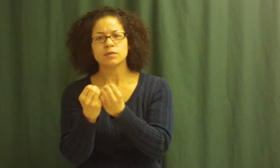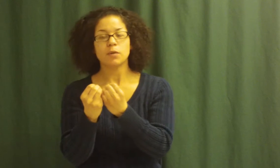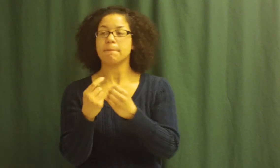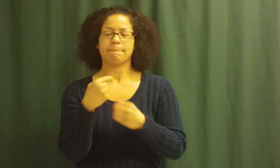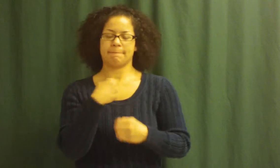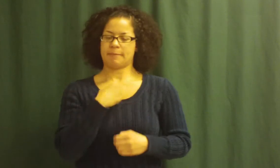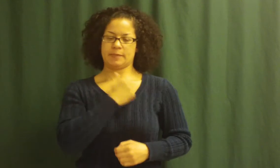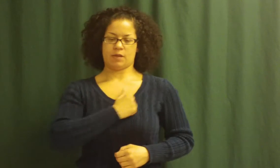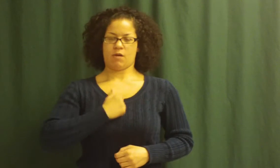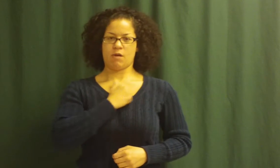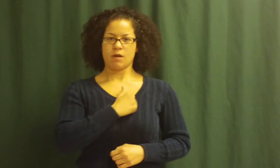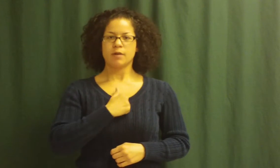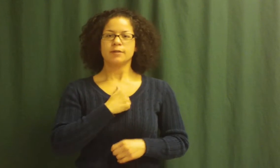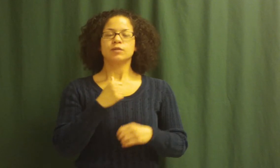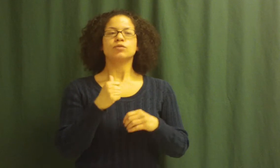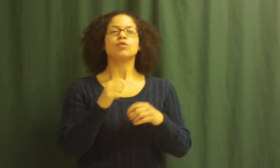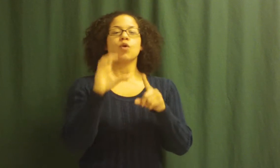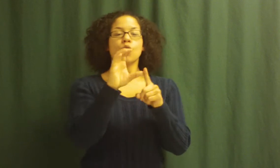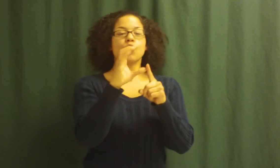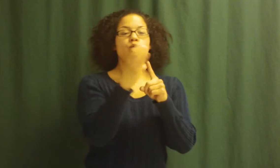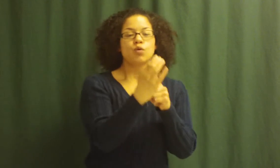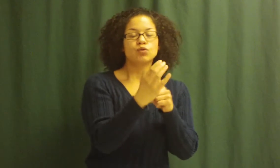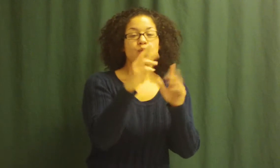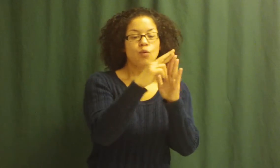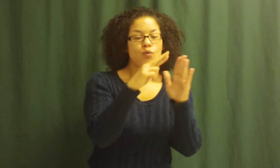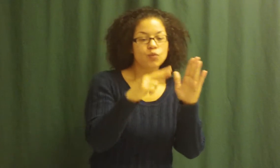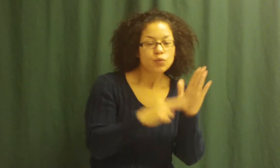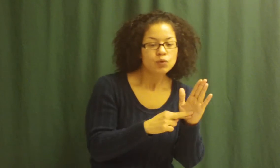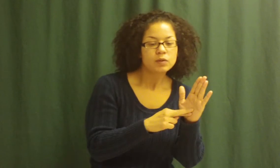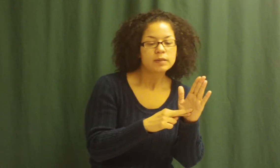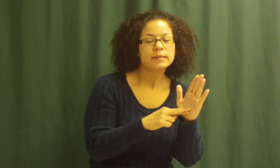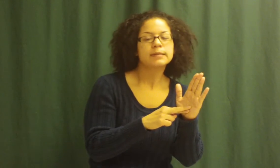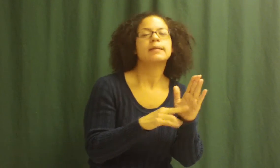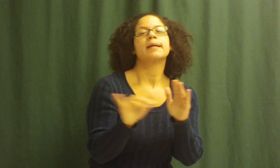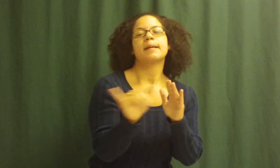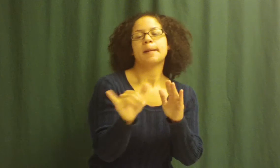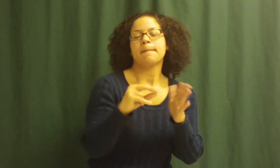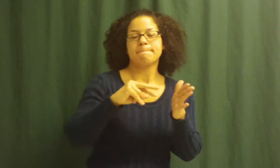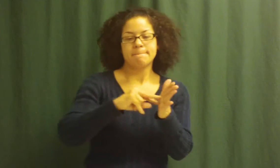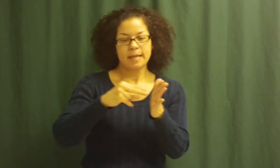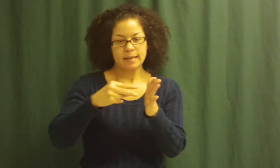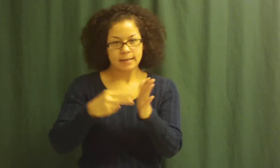rules and cultural meanings associated with specific social activities.